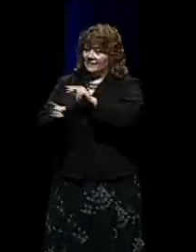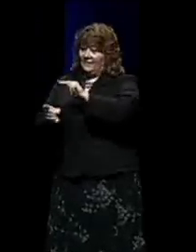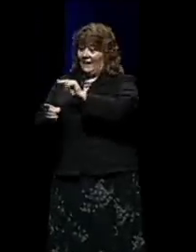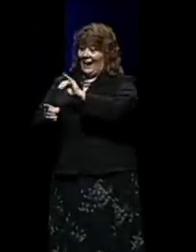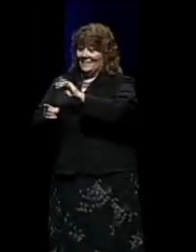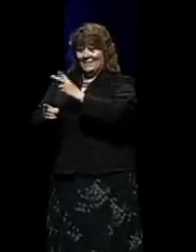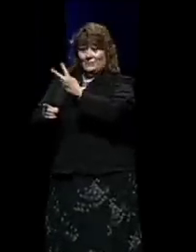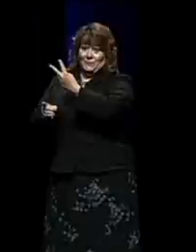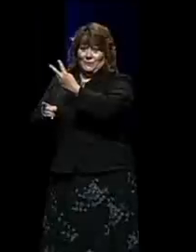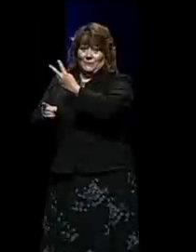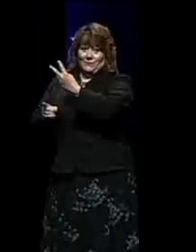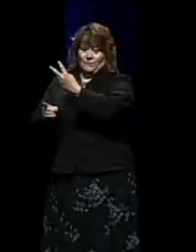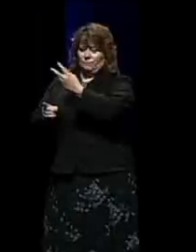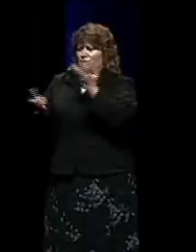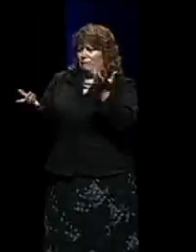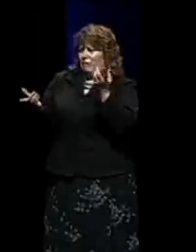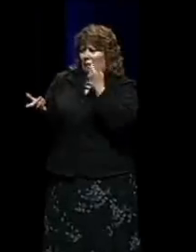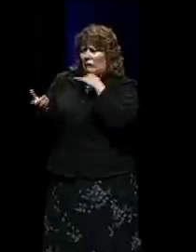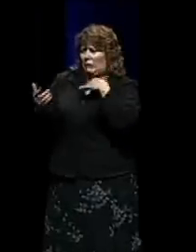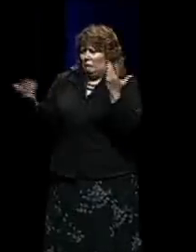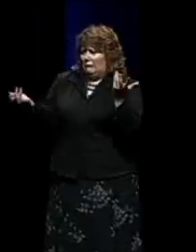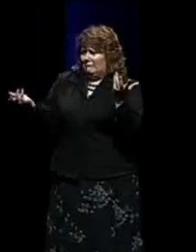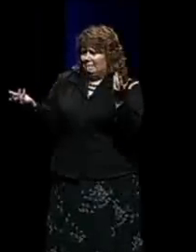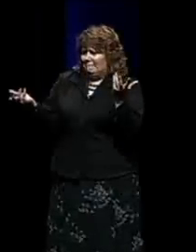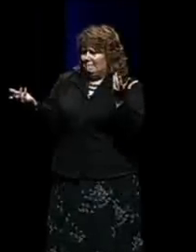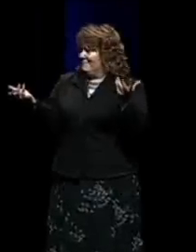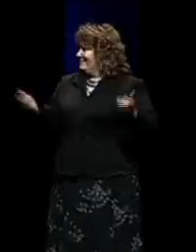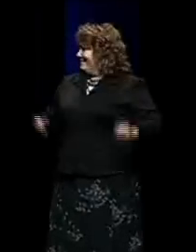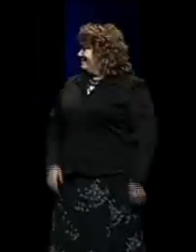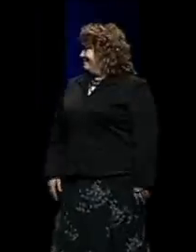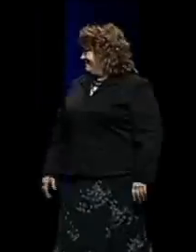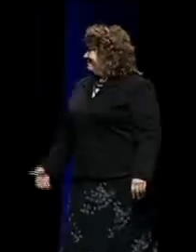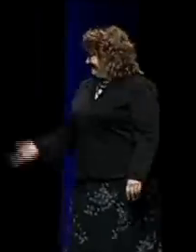in parentheses, old, comma, NIC2, new?